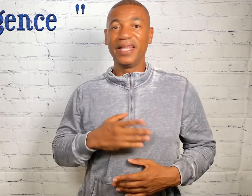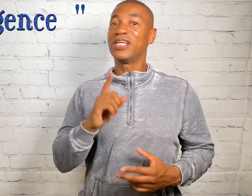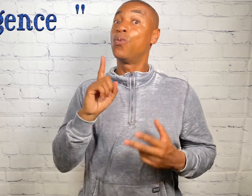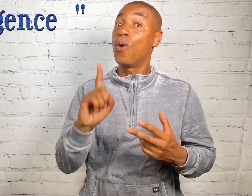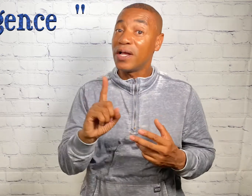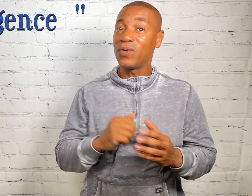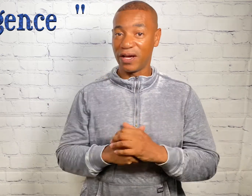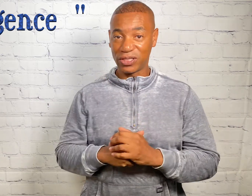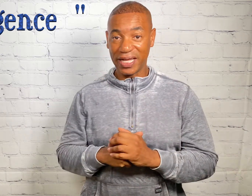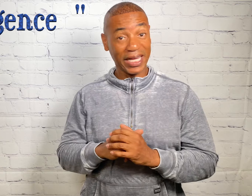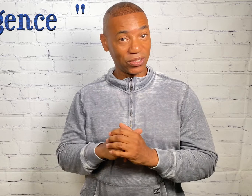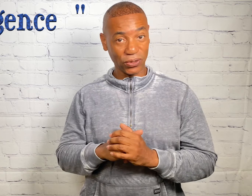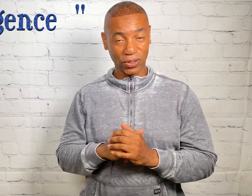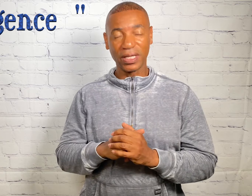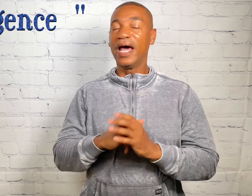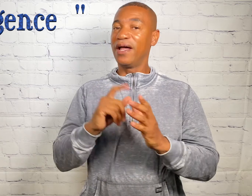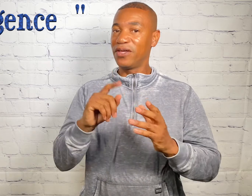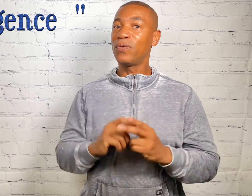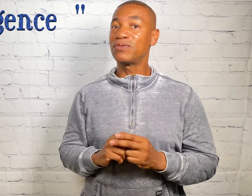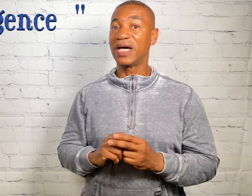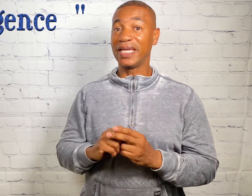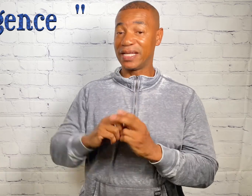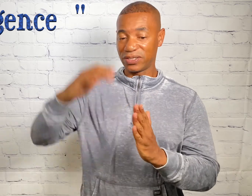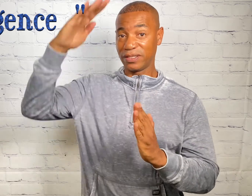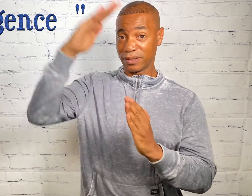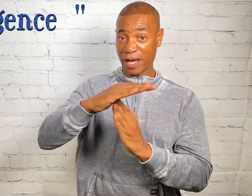That's one way of signing indulgence. Another way of signing it is